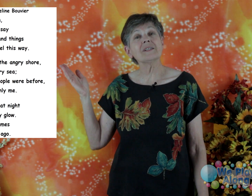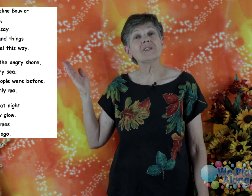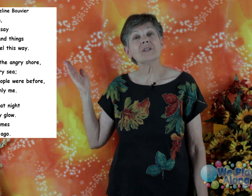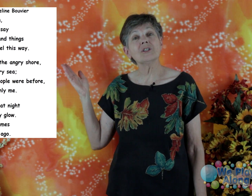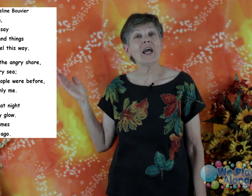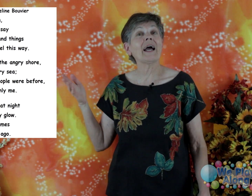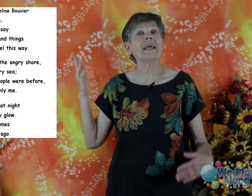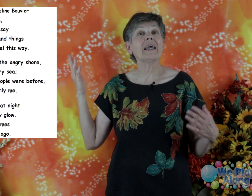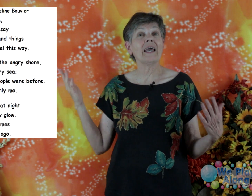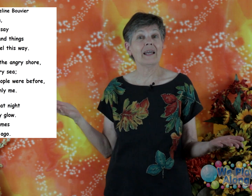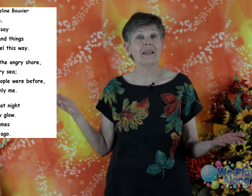is Jackie Kennedy